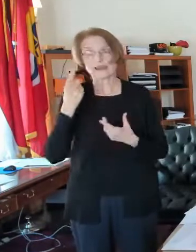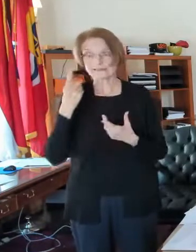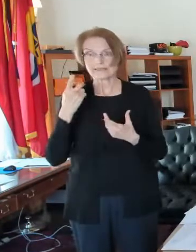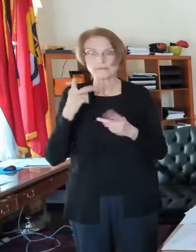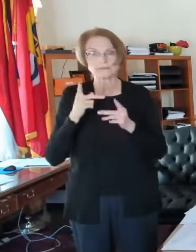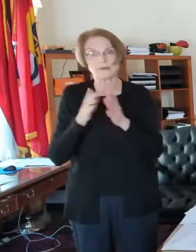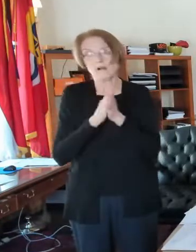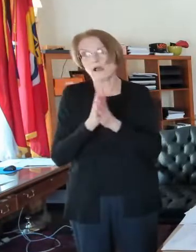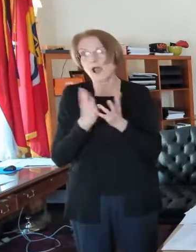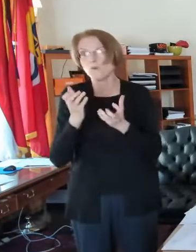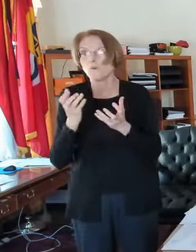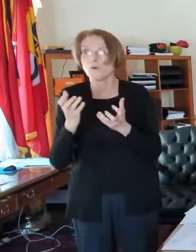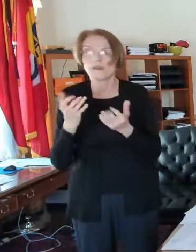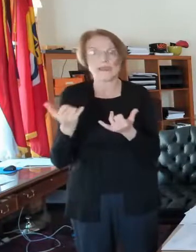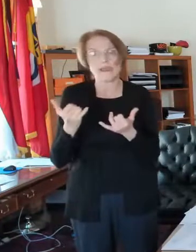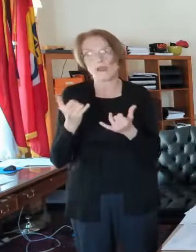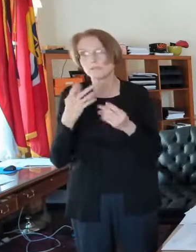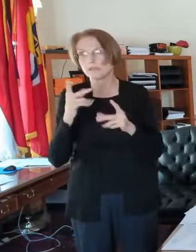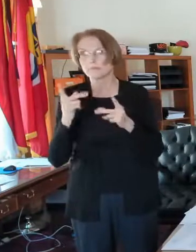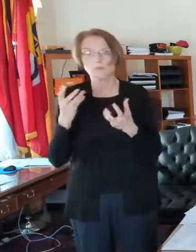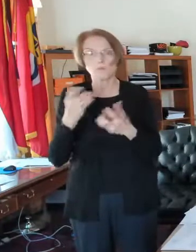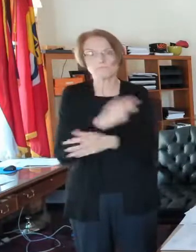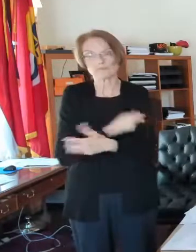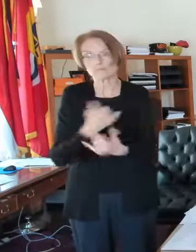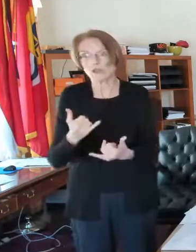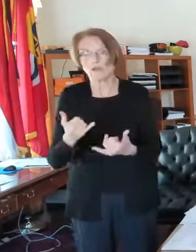wants this vaccine, or certainly a lot of people do.